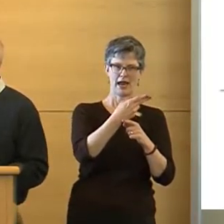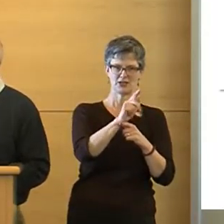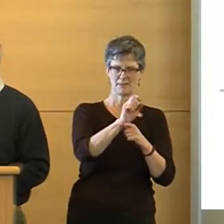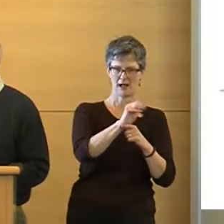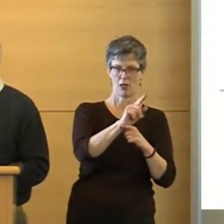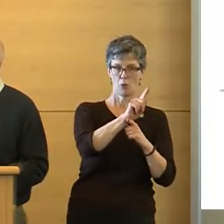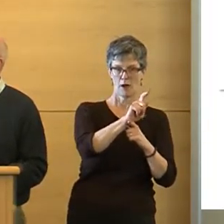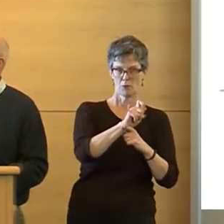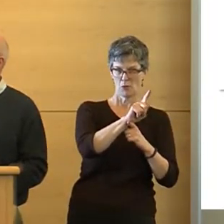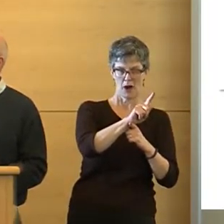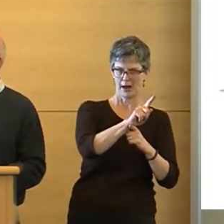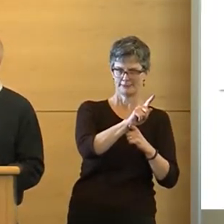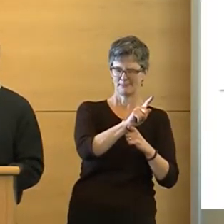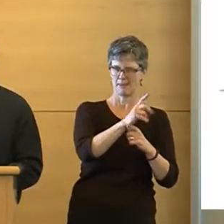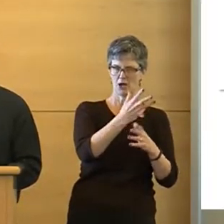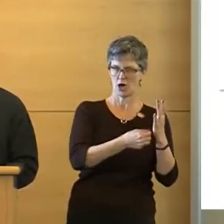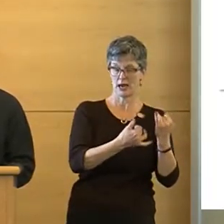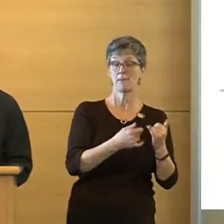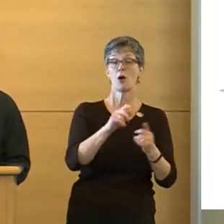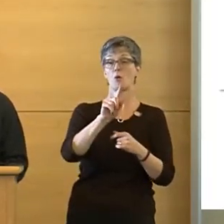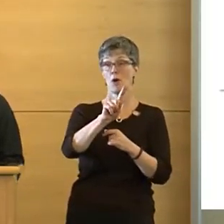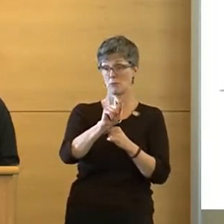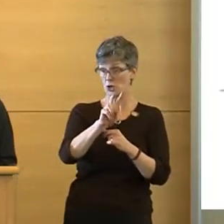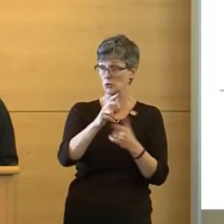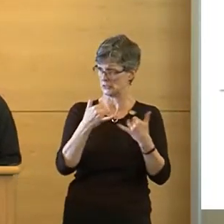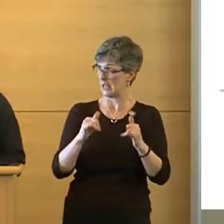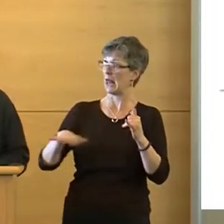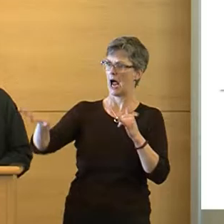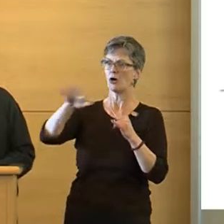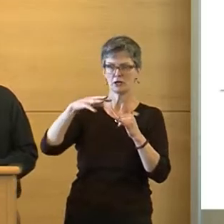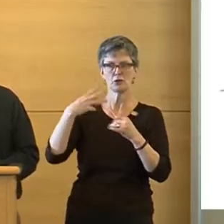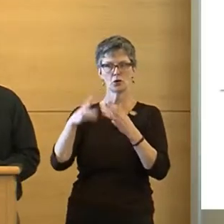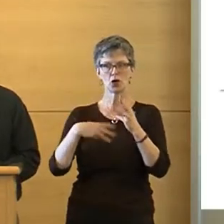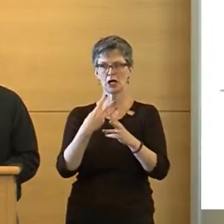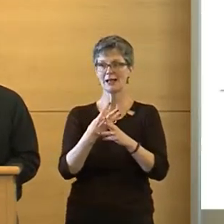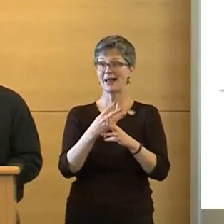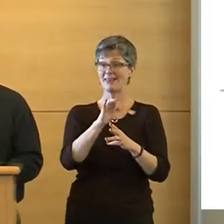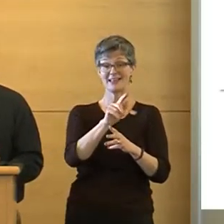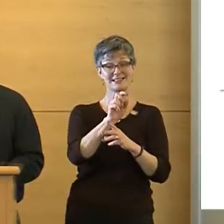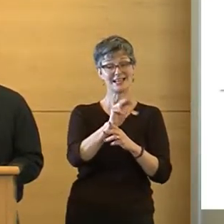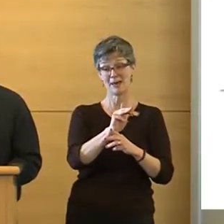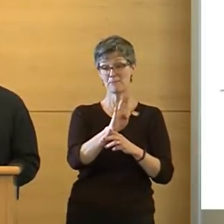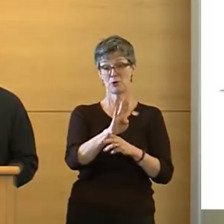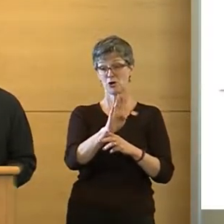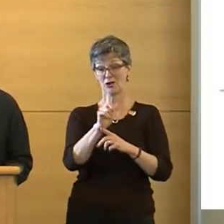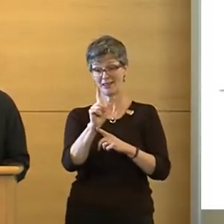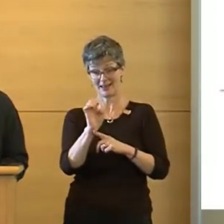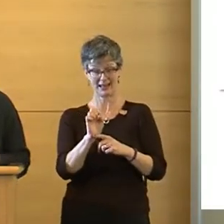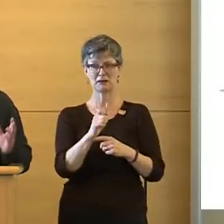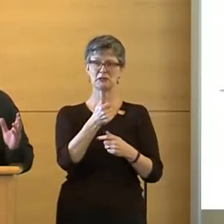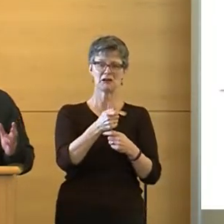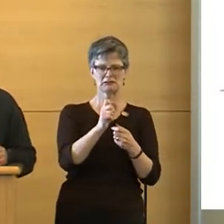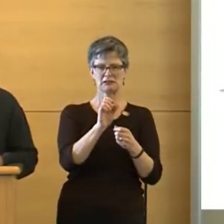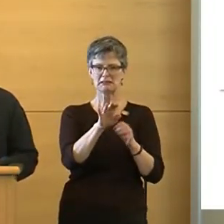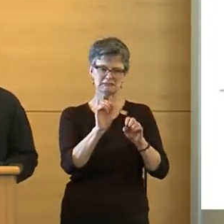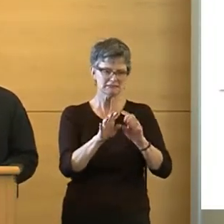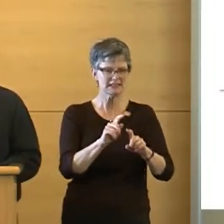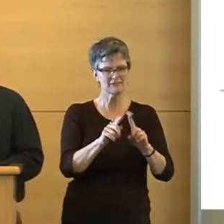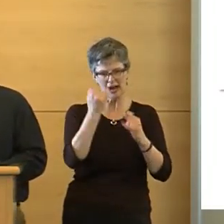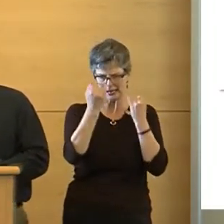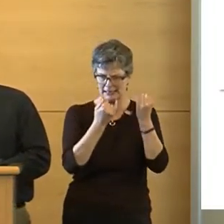And in one of the very early drafts of HTML, this is 1.2, which still is out there on the